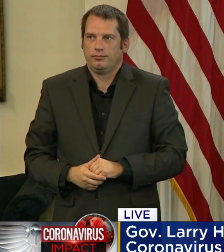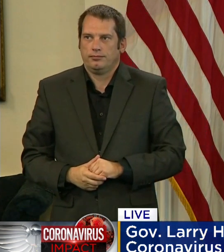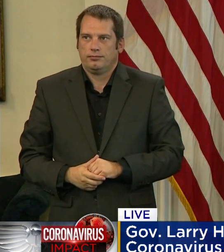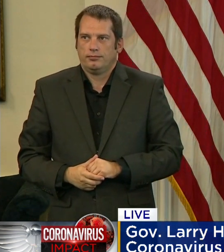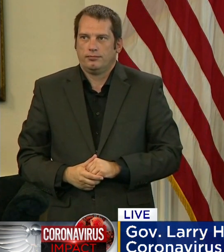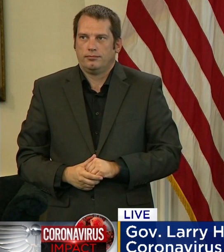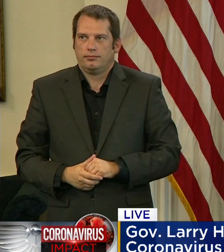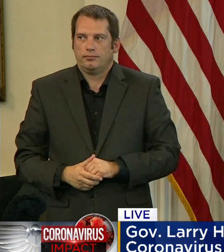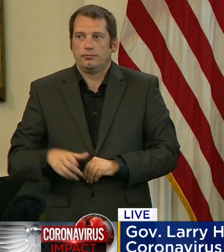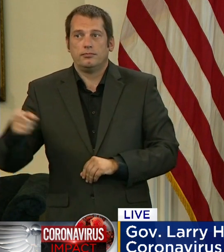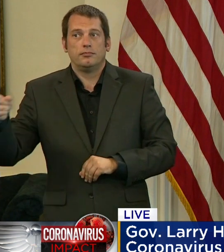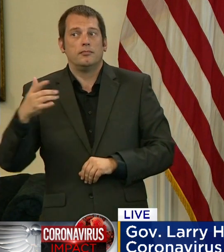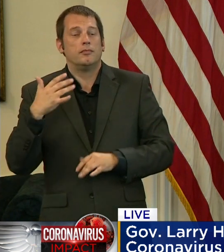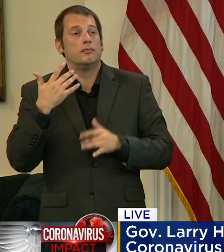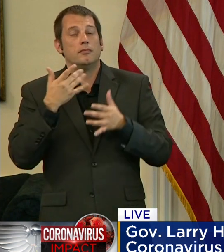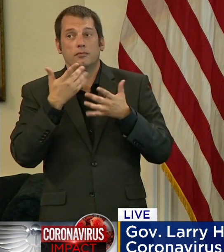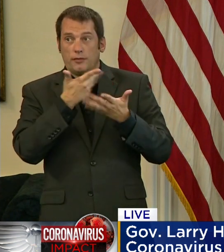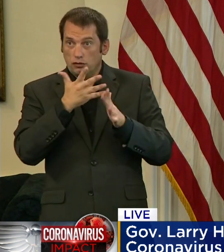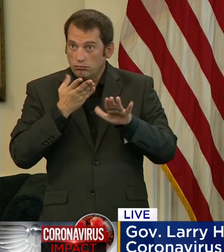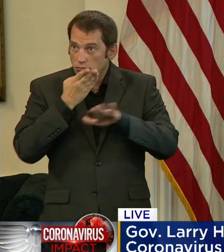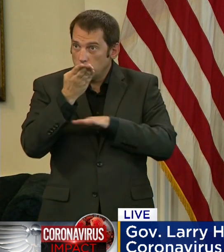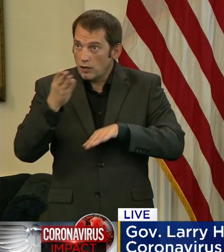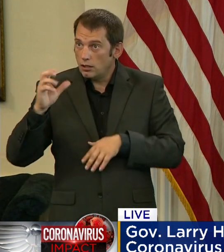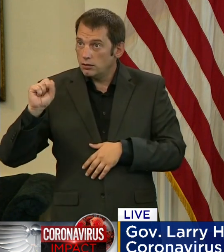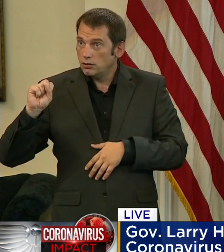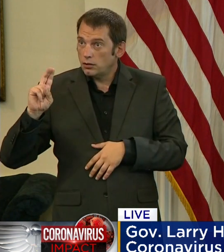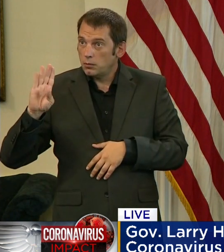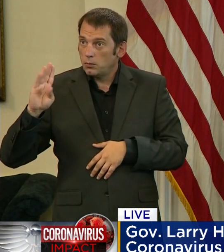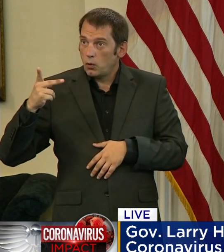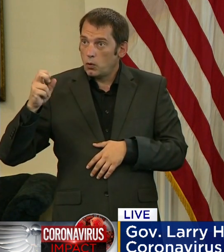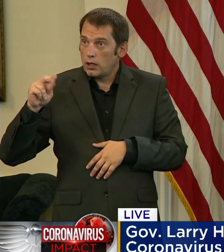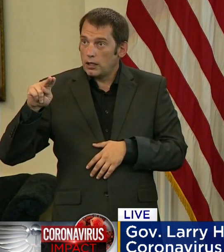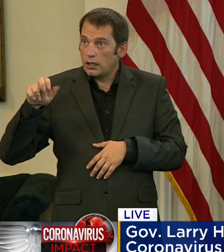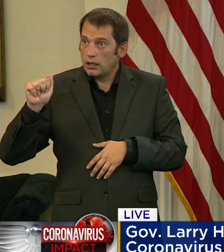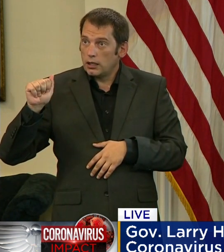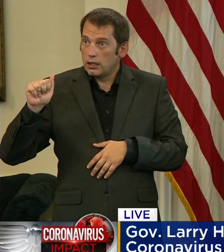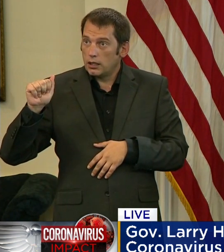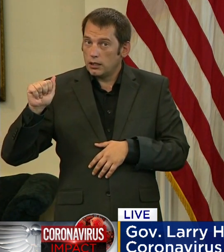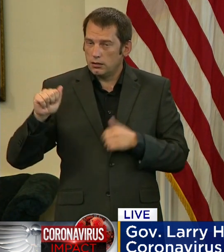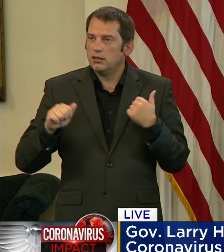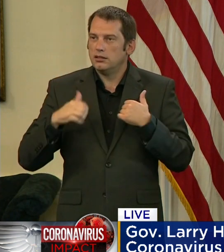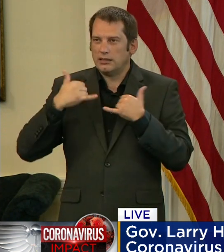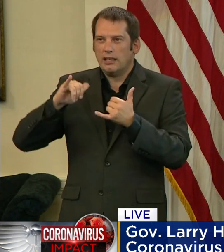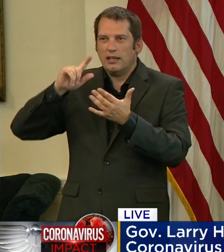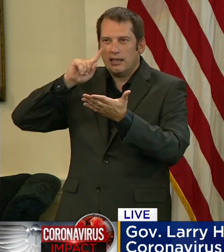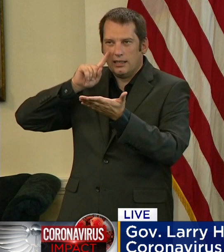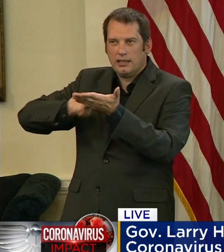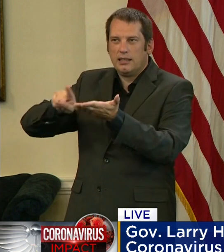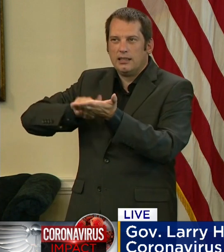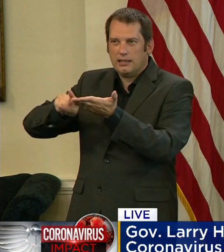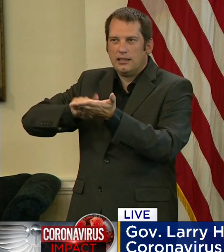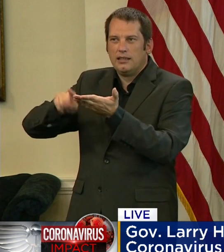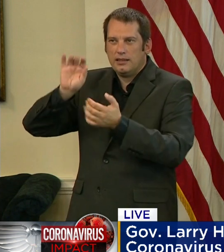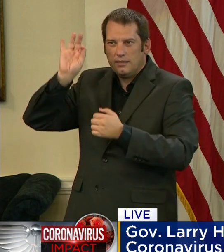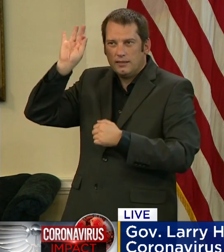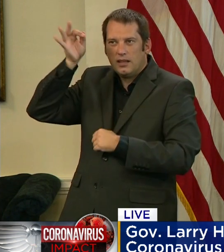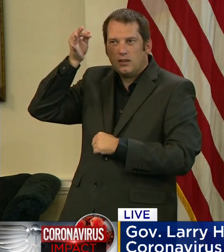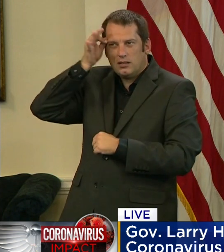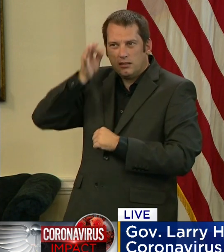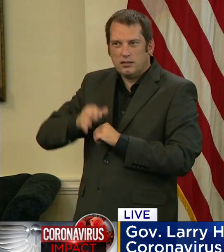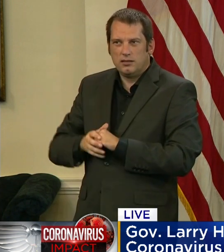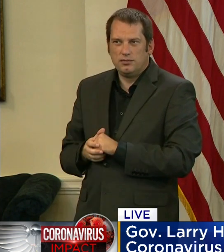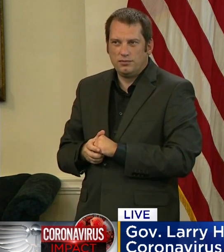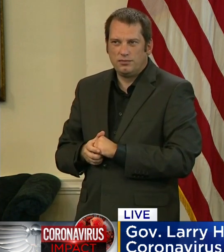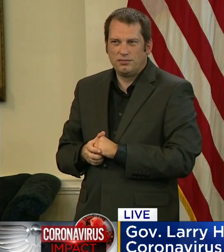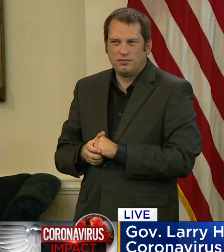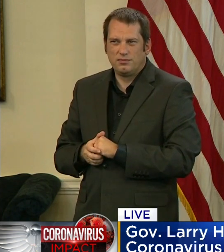states looking for unemployment fraud? Well, the federal government has put out warnings all across, it has nothing to do with a subpoena, but they have put out warnings all